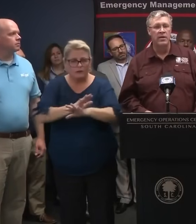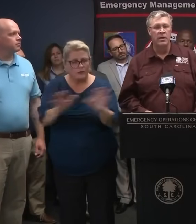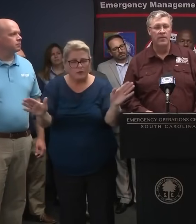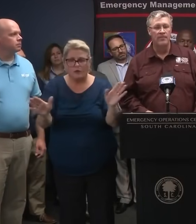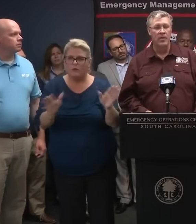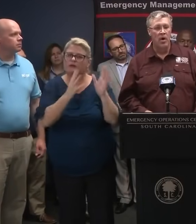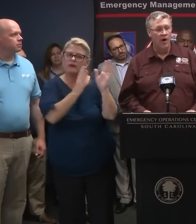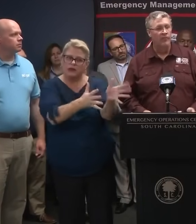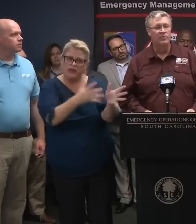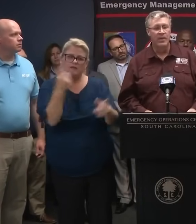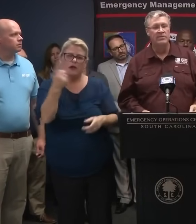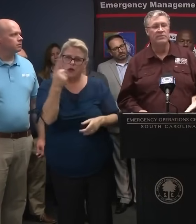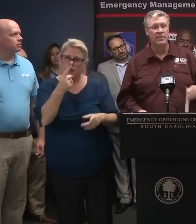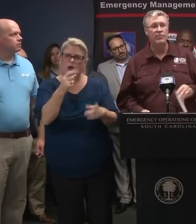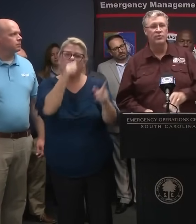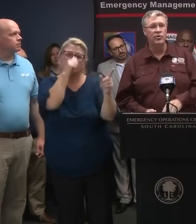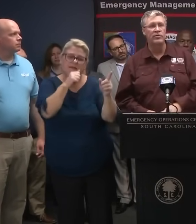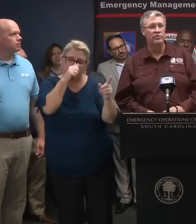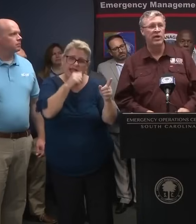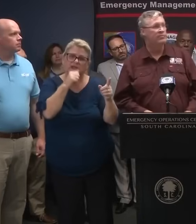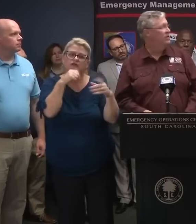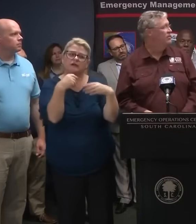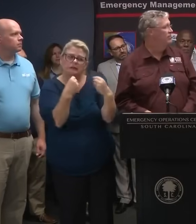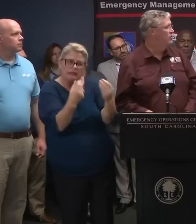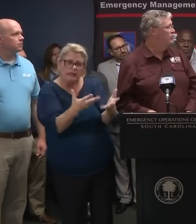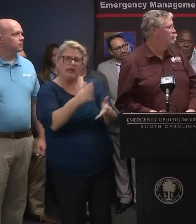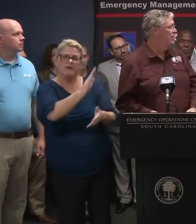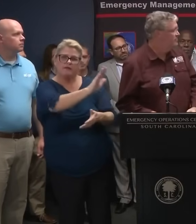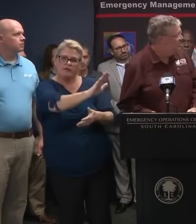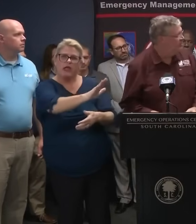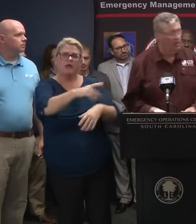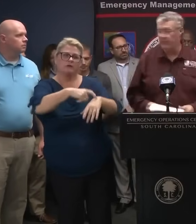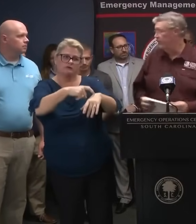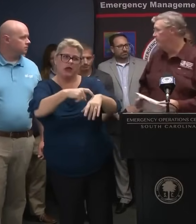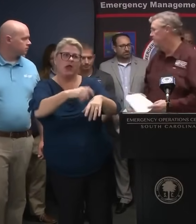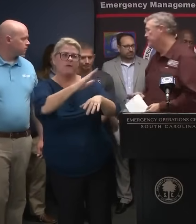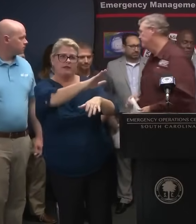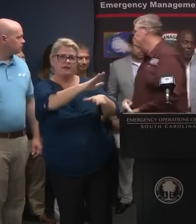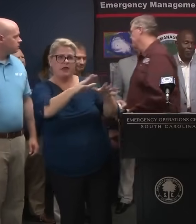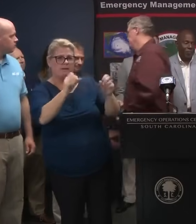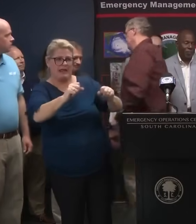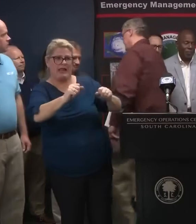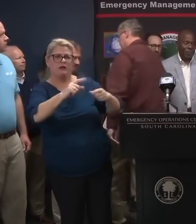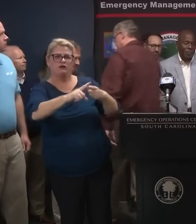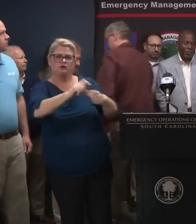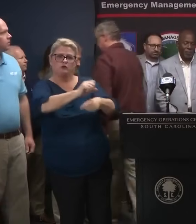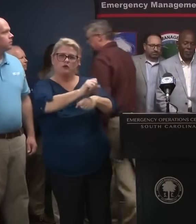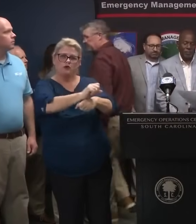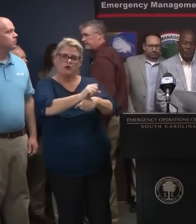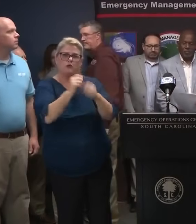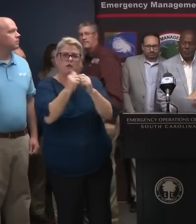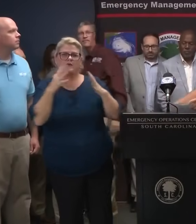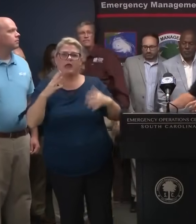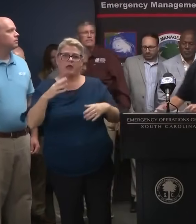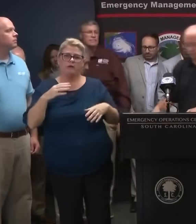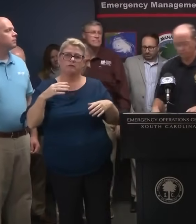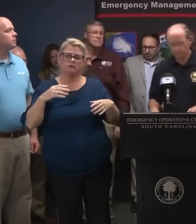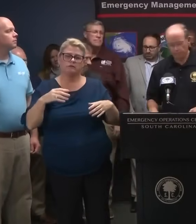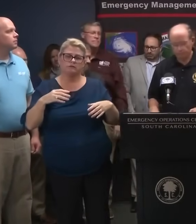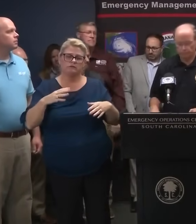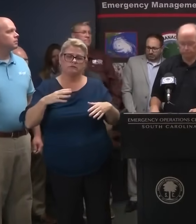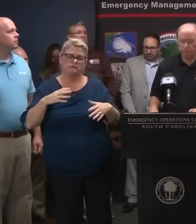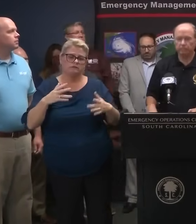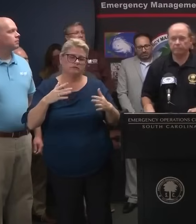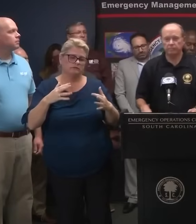working. Offer space to people doing their jobs. Let them do their jobs. Thank you, Governor. Thank you. Kim Stinson,